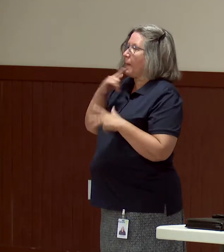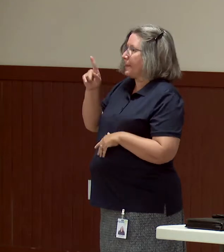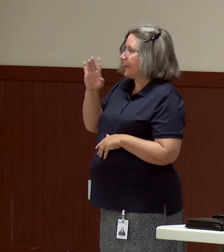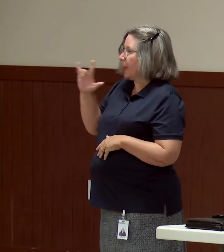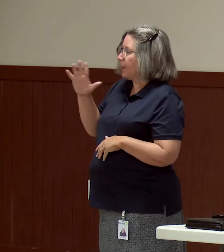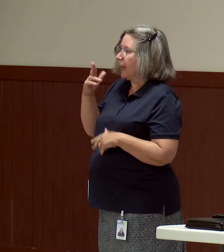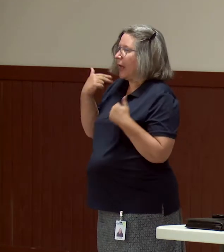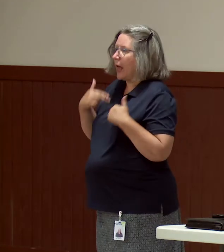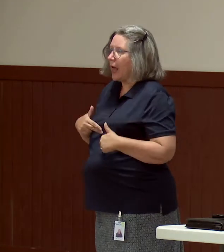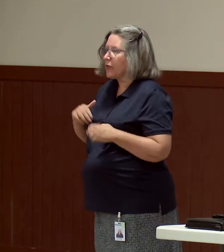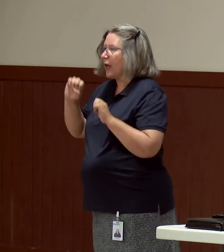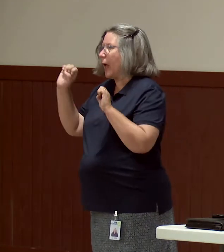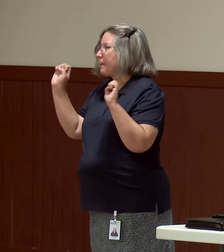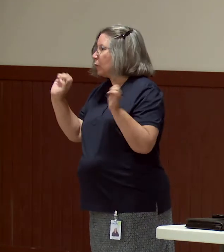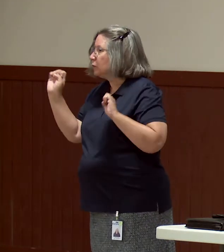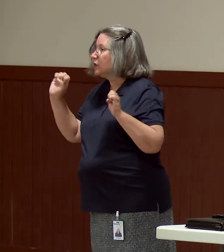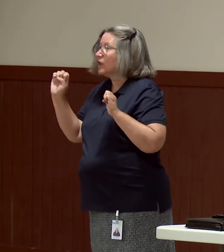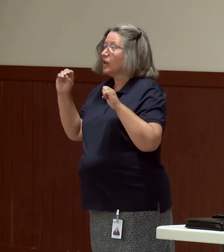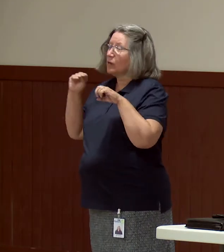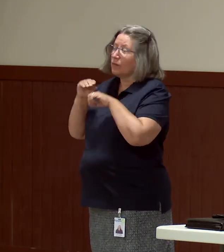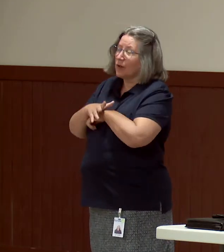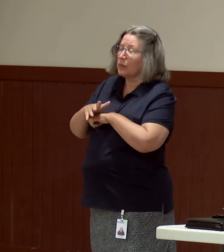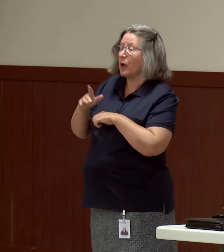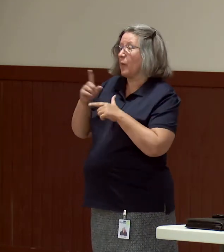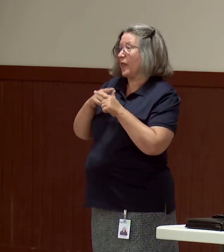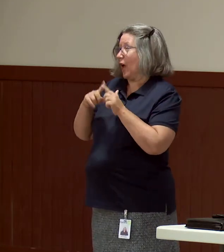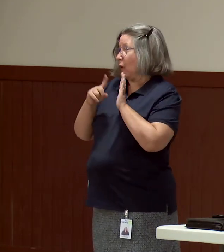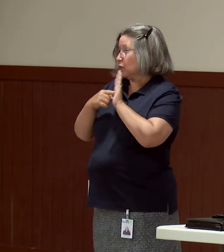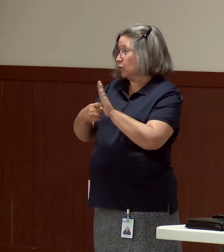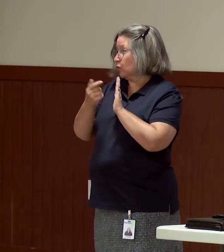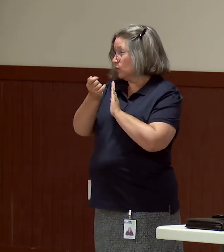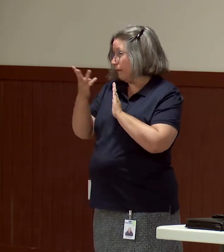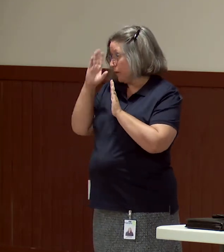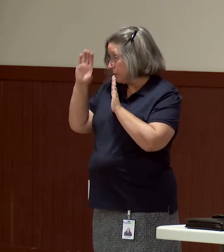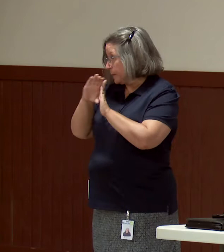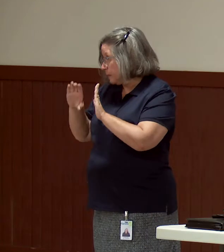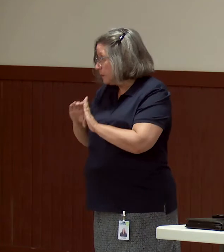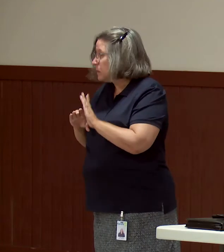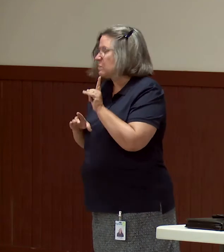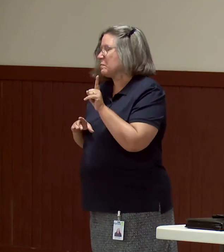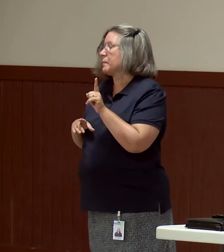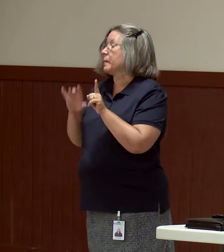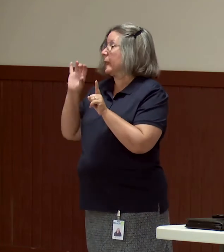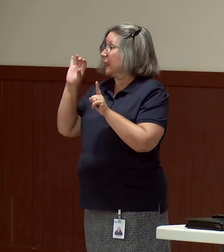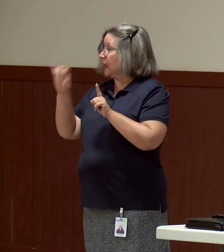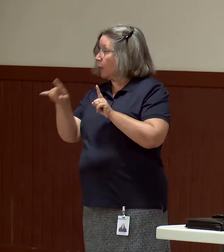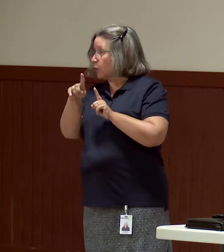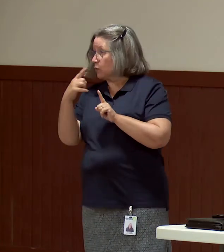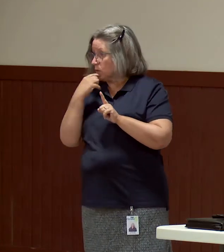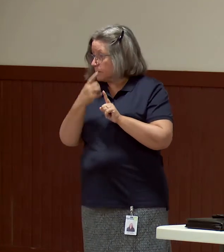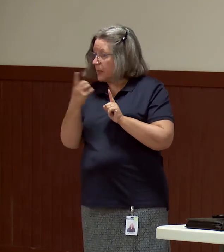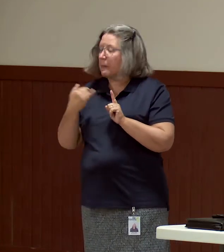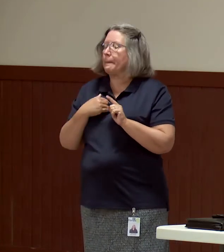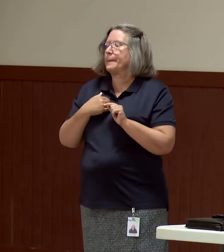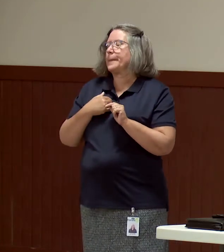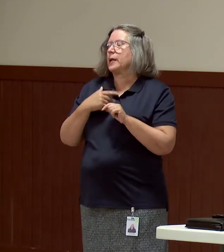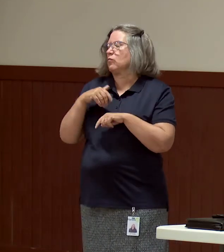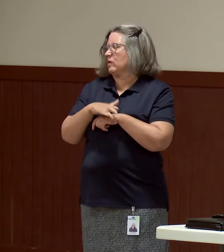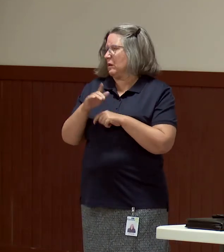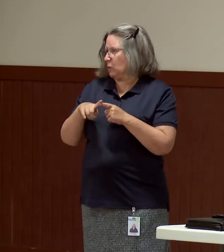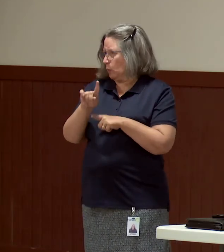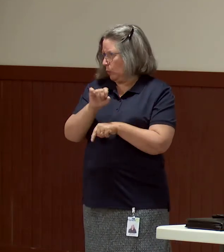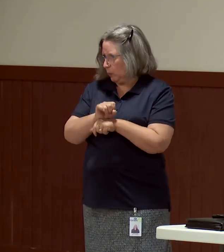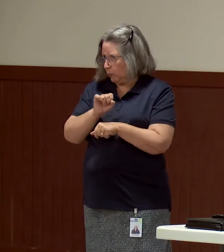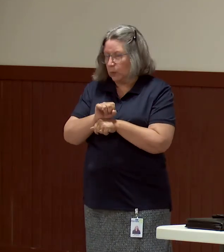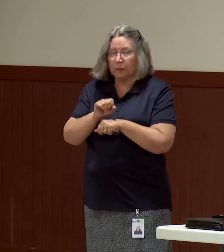and its negative economic impacts. In the next several slides, I'll go into some examples of these. To respond to workers performing essential work,